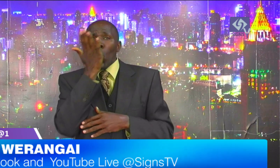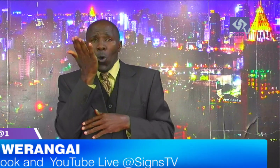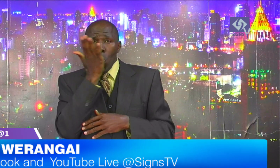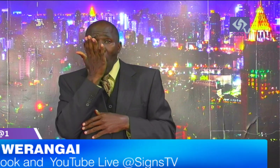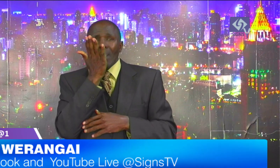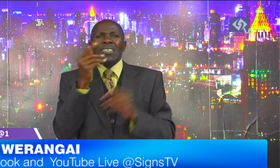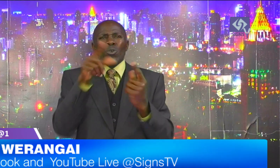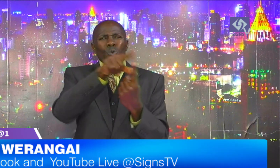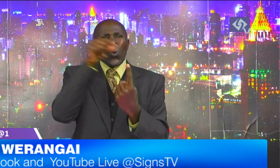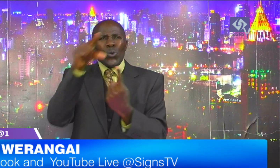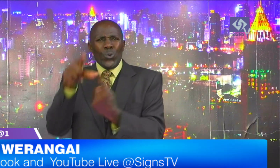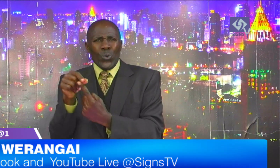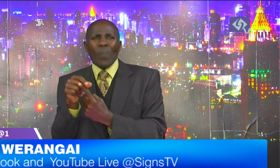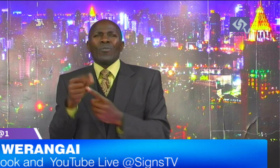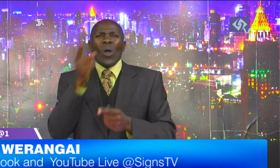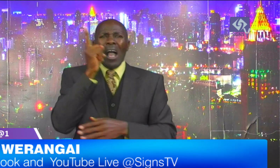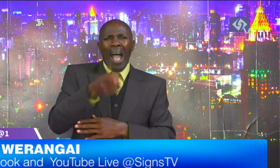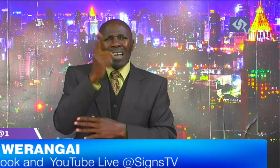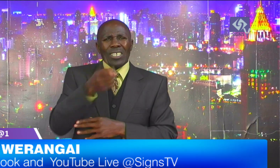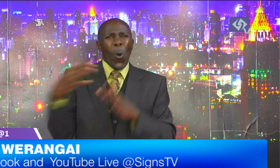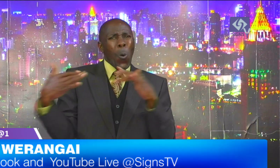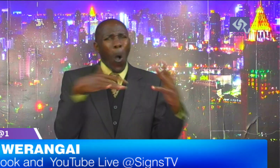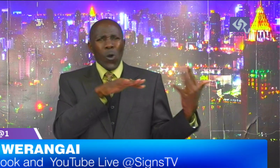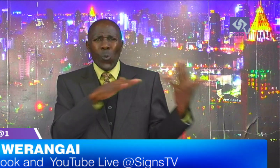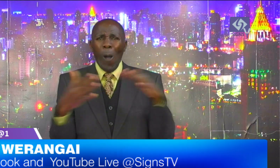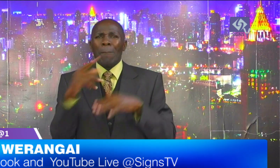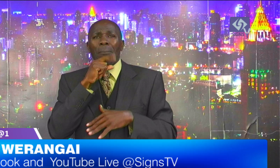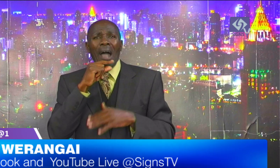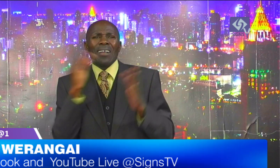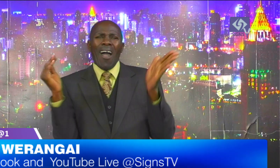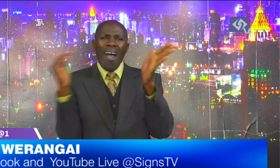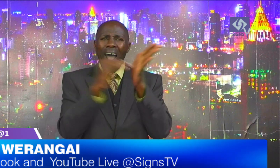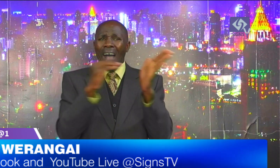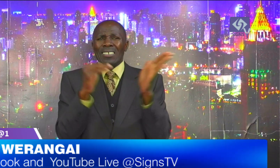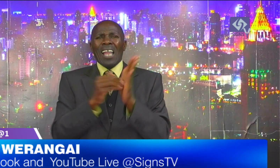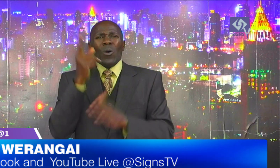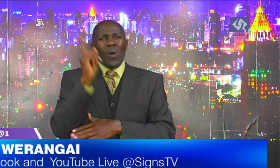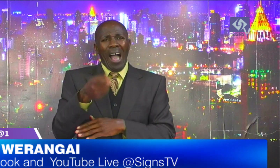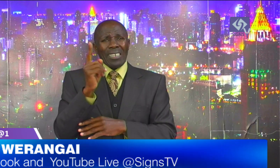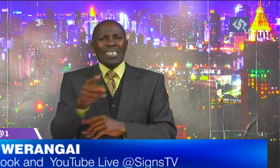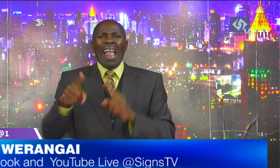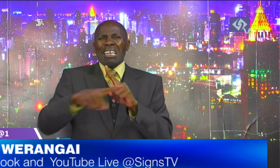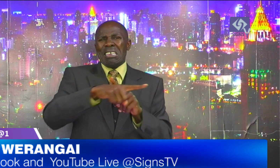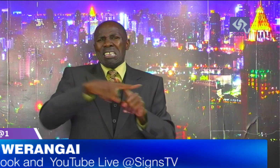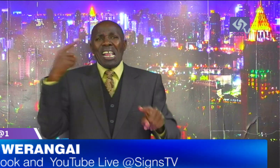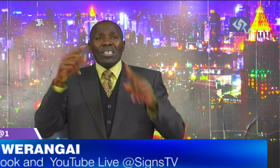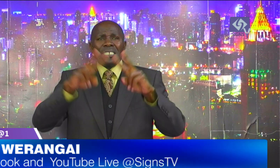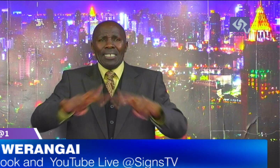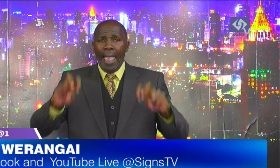wars in the sugar subsector, warning him against threatening to kill investors.